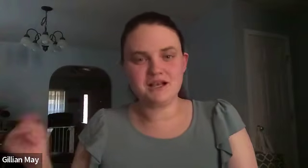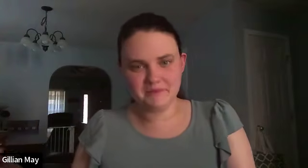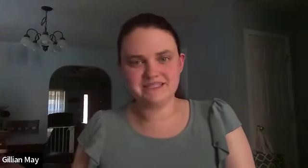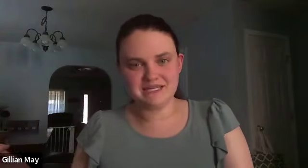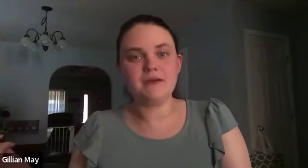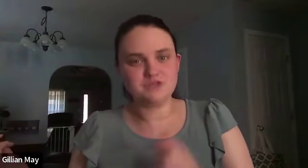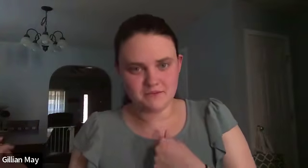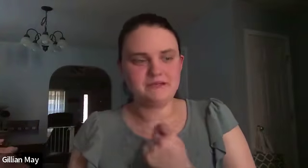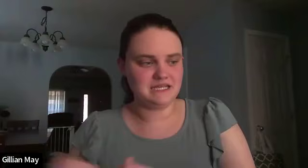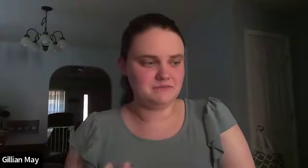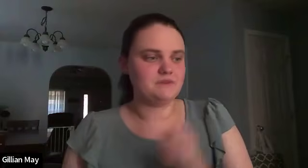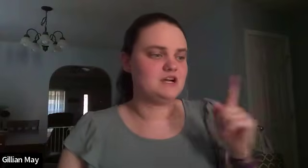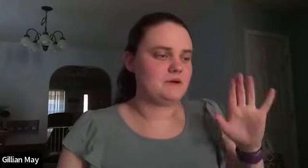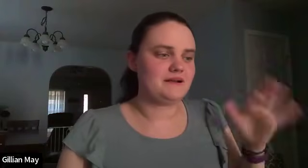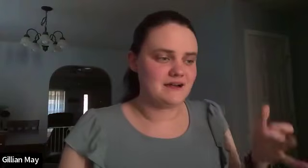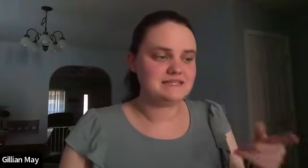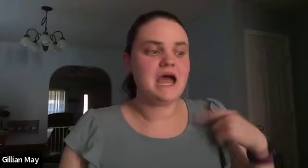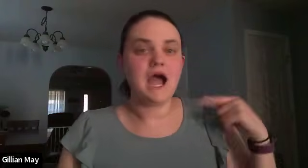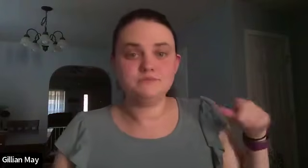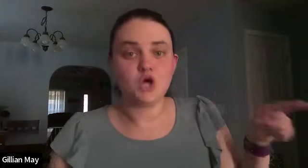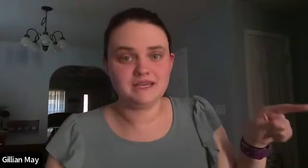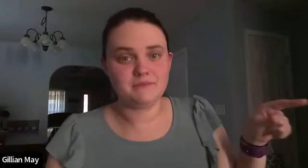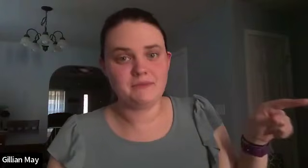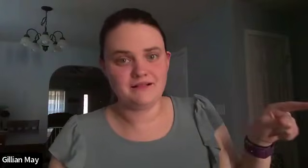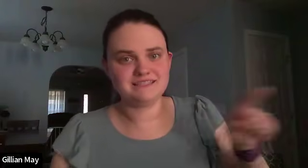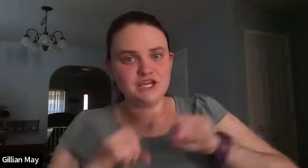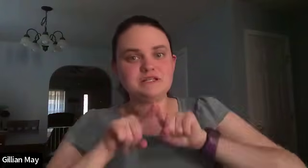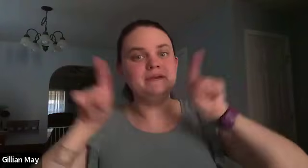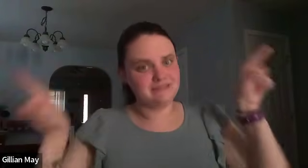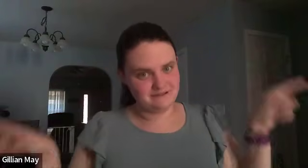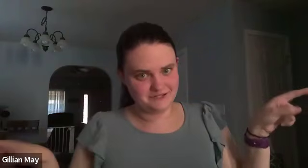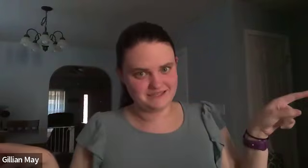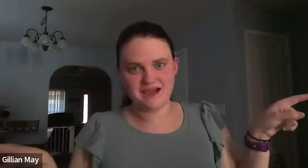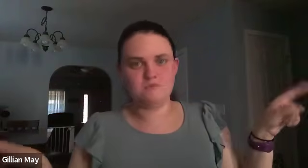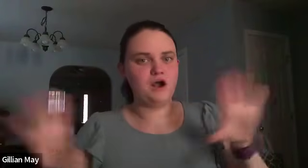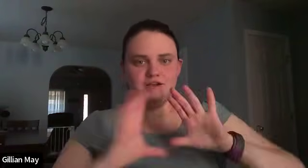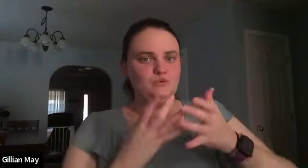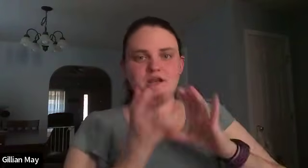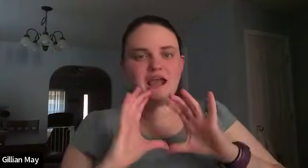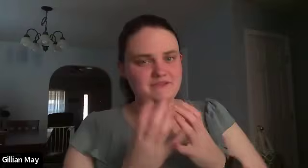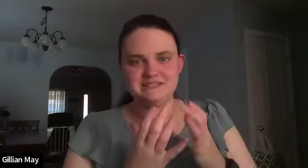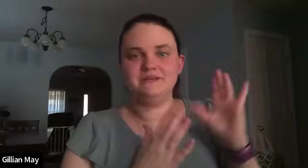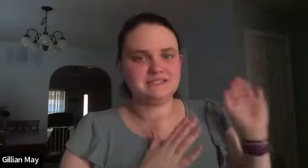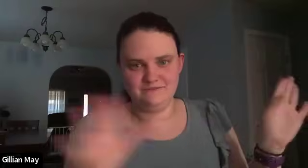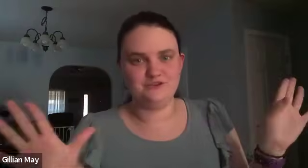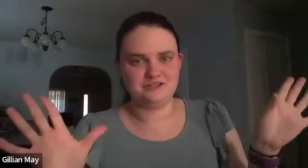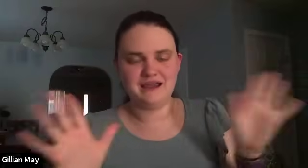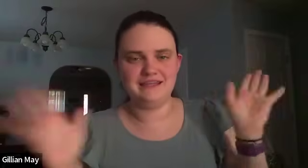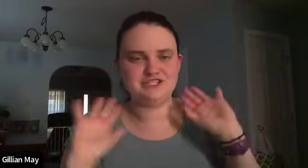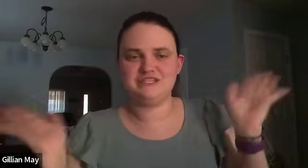talking about my team, I'm talking about my team. If I'm talking about my class, I'm talking about my class. There's a big difference. We're not having this mixed confusion. It's just